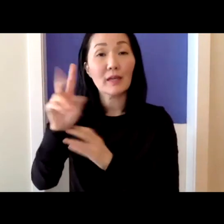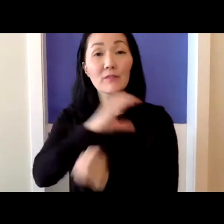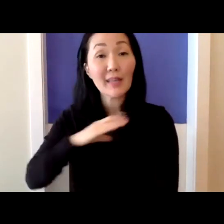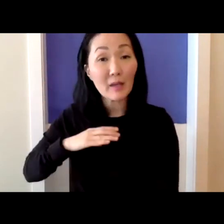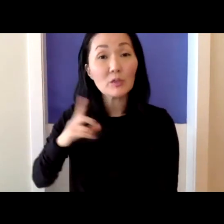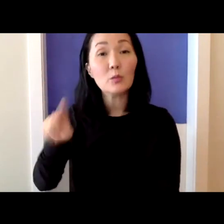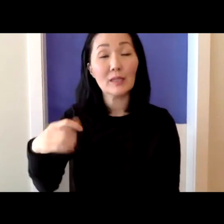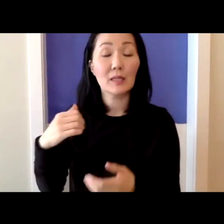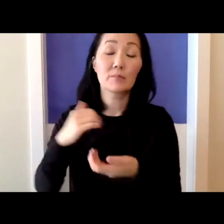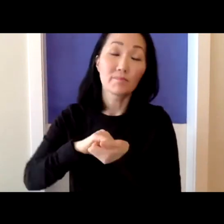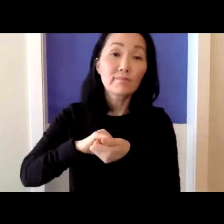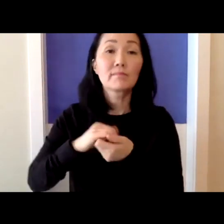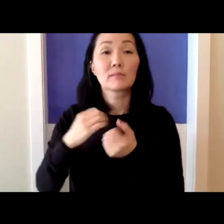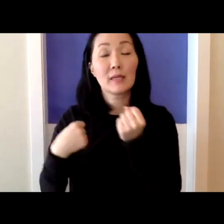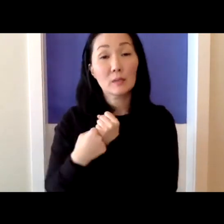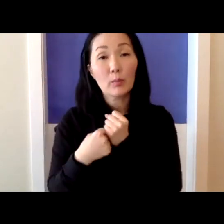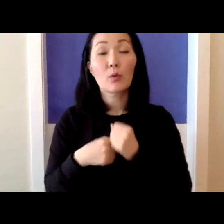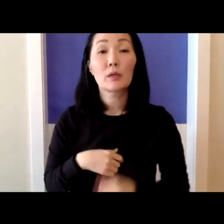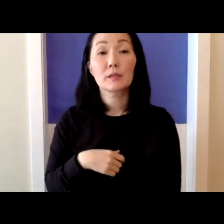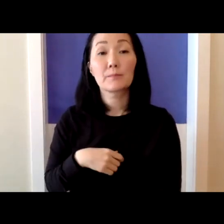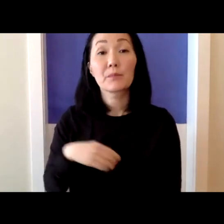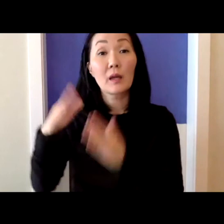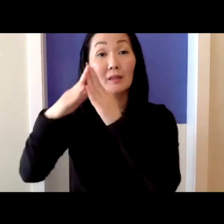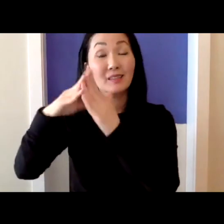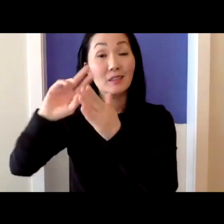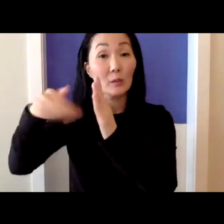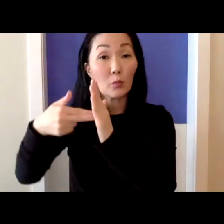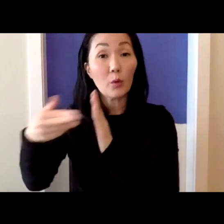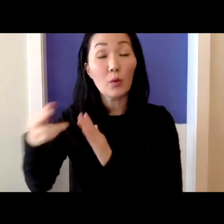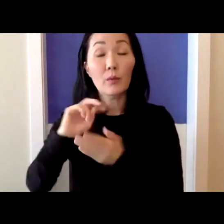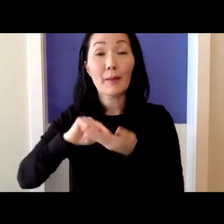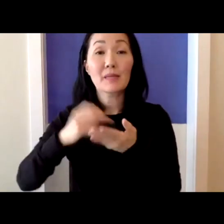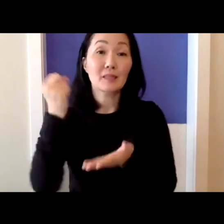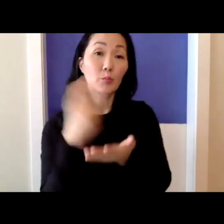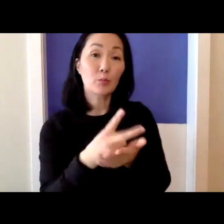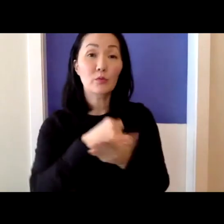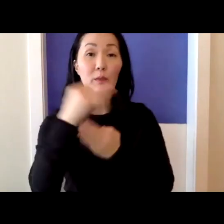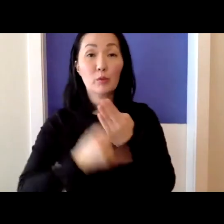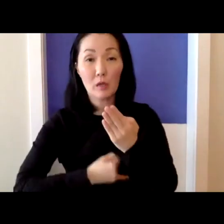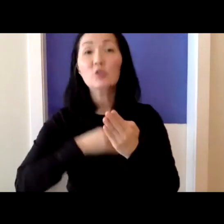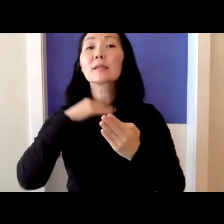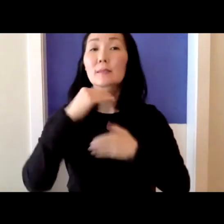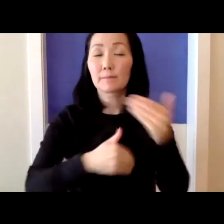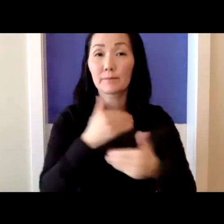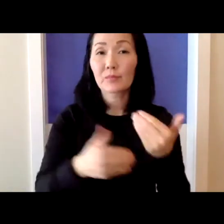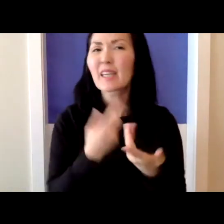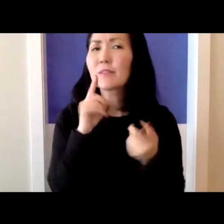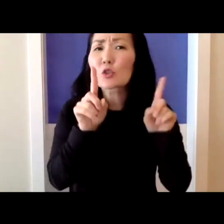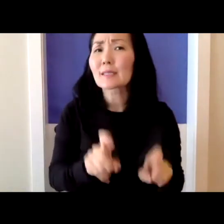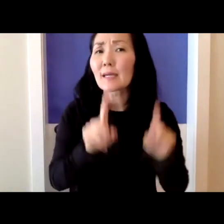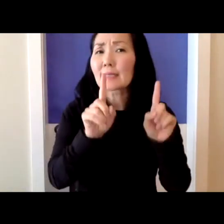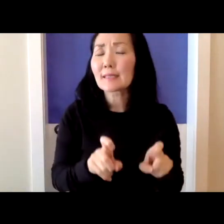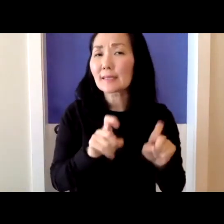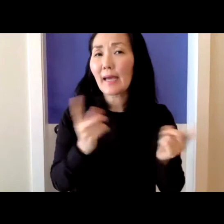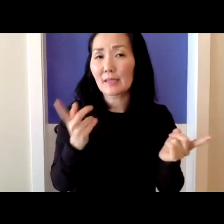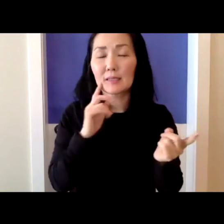ways that the city plays a part is in allowing projects to go forward, even if just on a pilot basis. And I was really